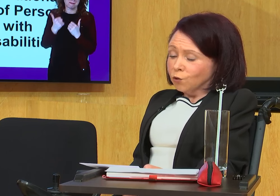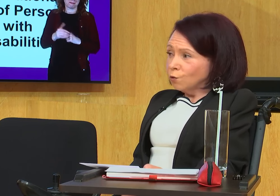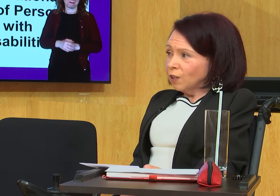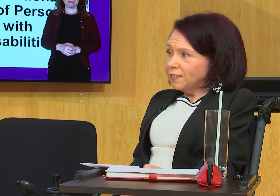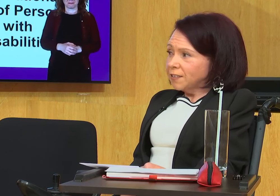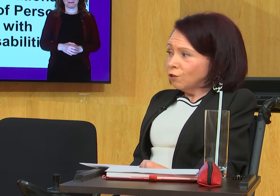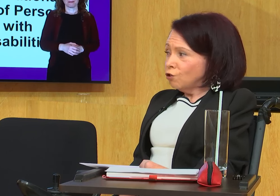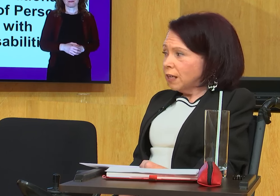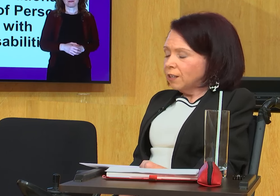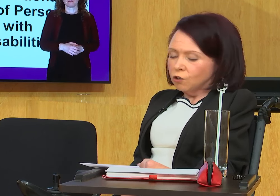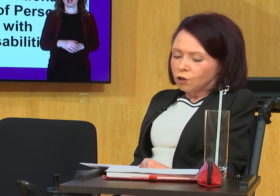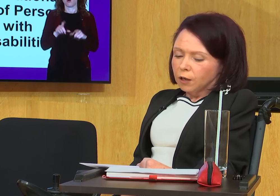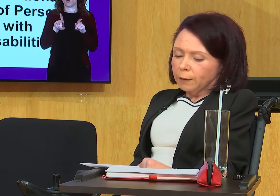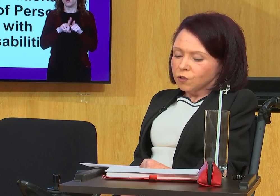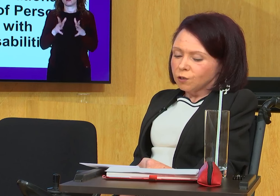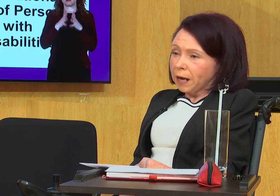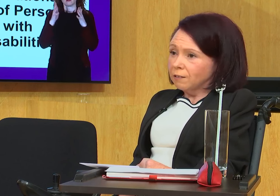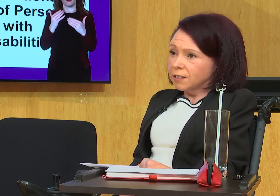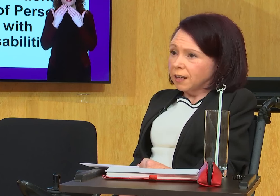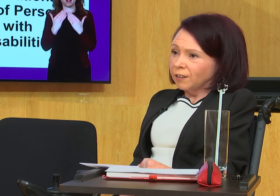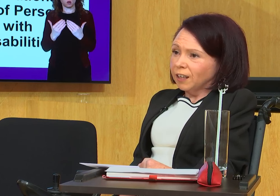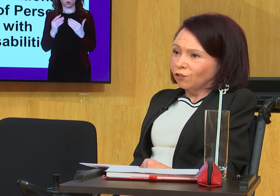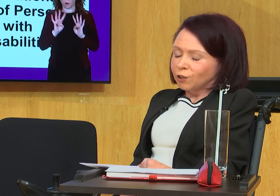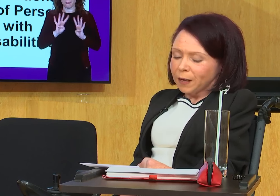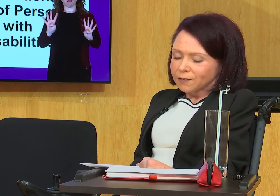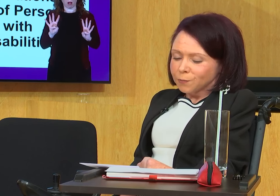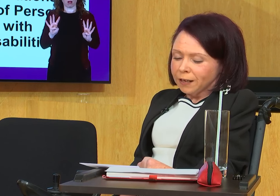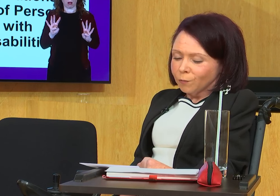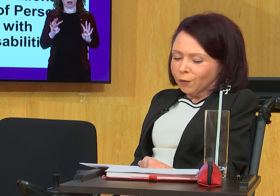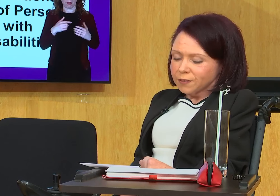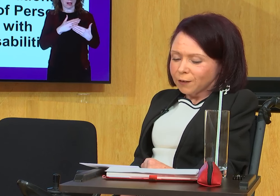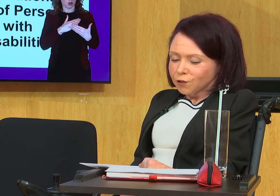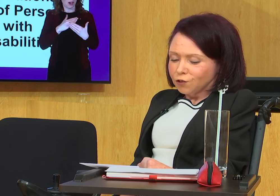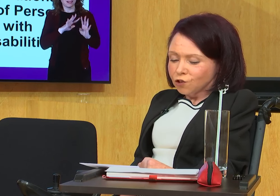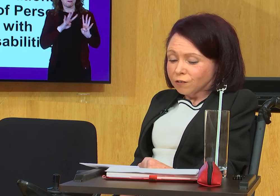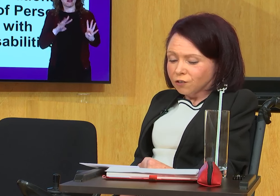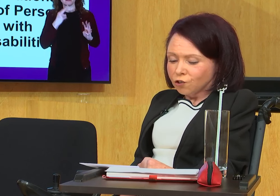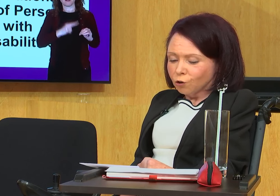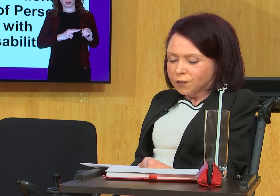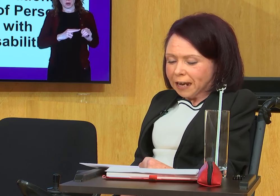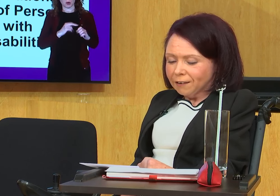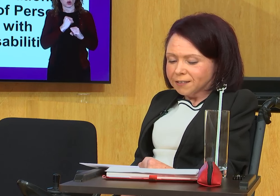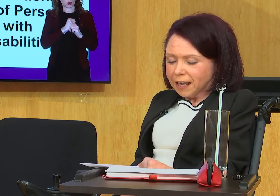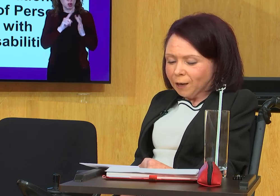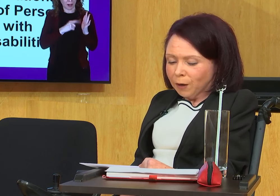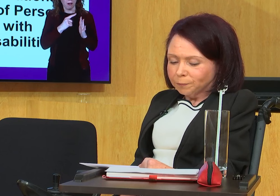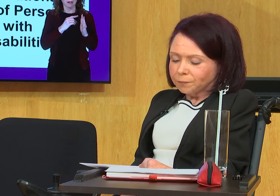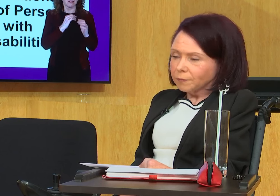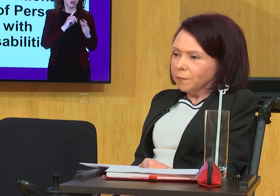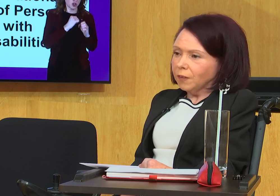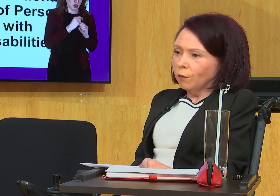I'd also like to say a huge thank you to the panellists that I shared the panels with this afternoon, to Gillian, to John, to Alan, to